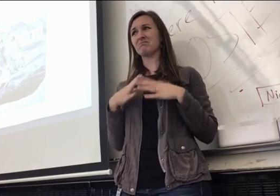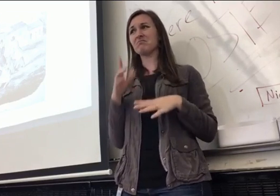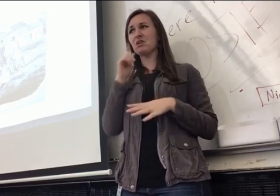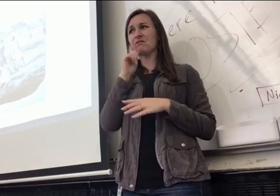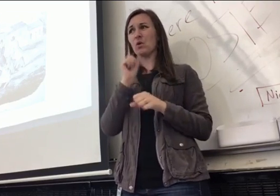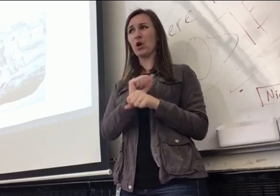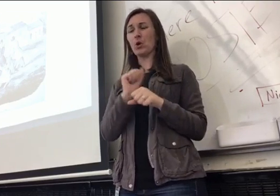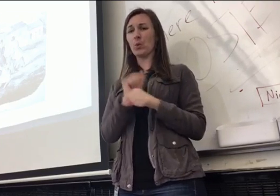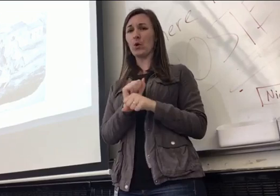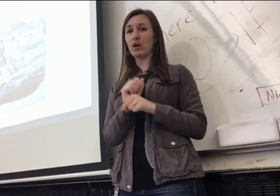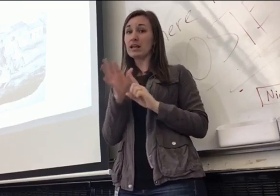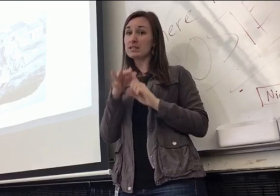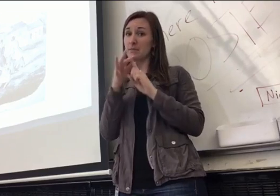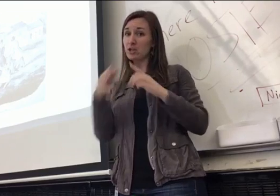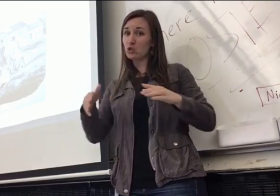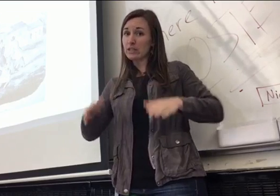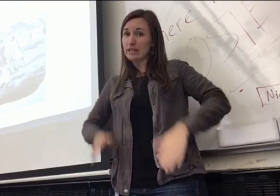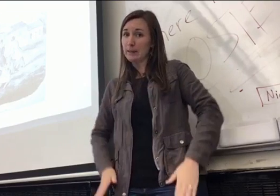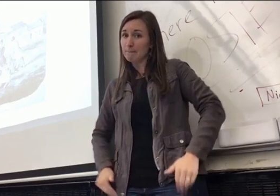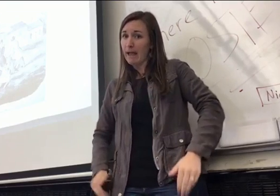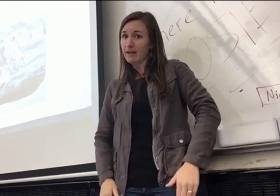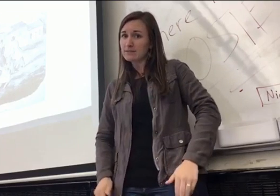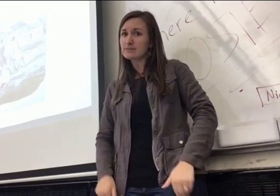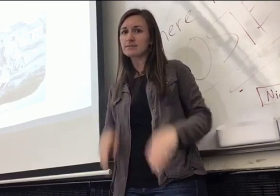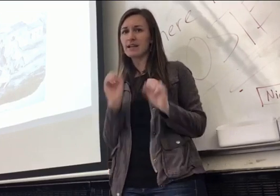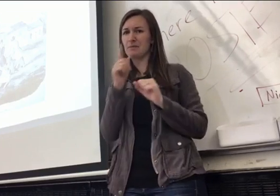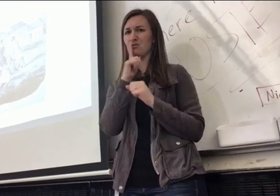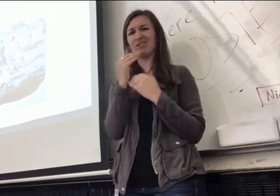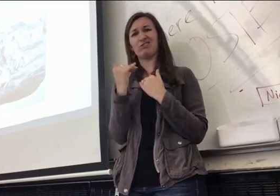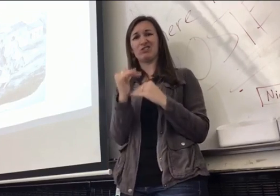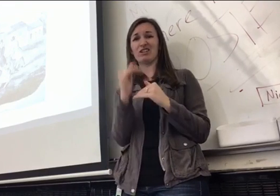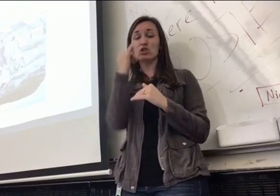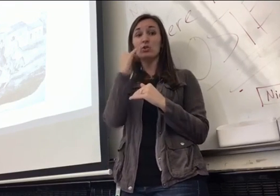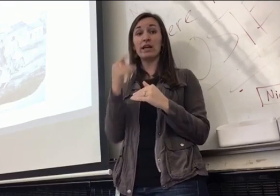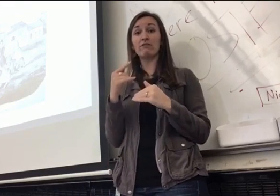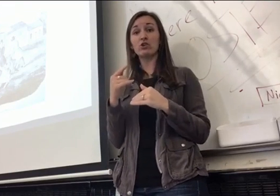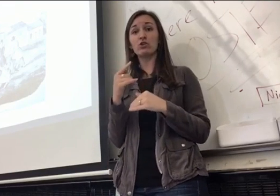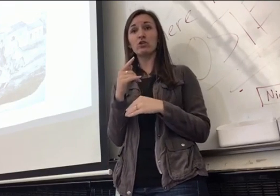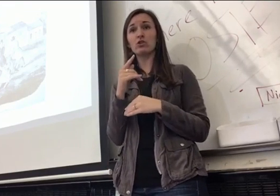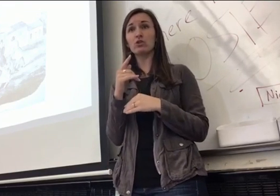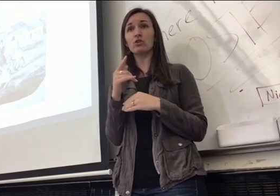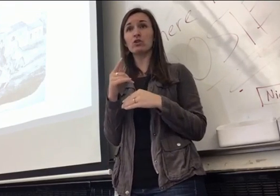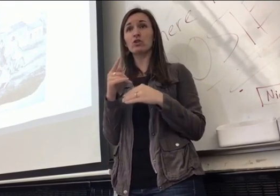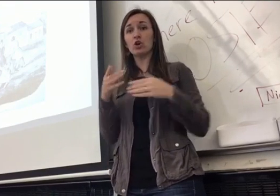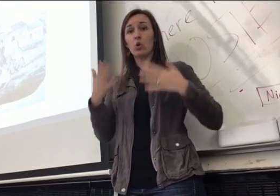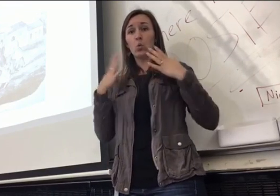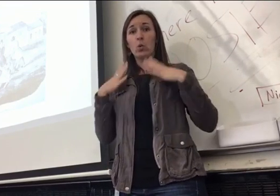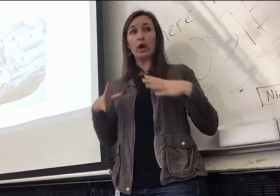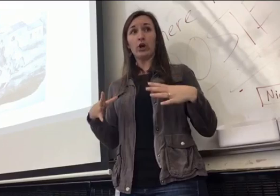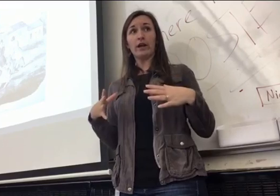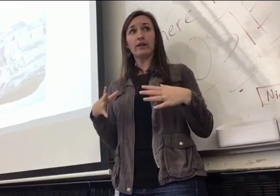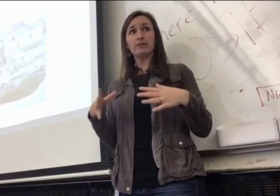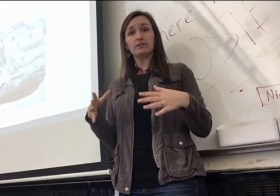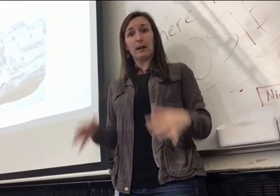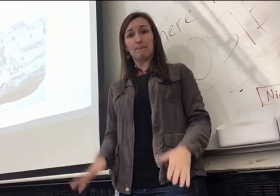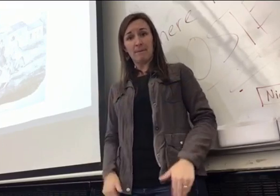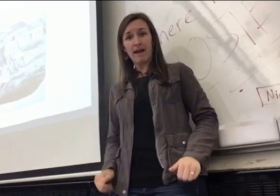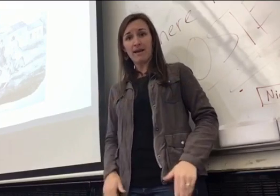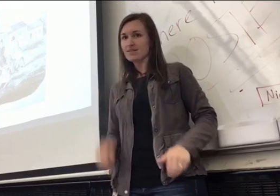your pants, because pants can be really restricting. So if you're wearing anything longer than shorts, you owe me 1 piece of wealth.